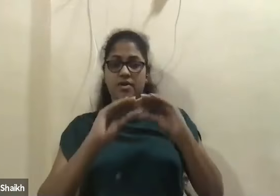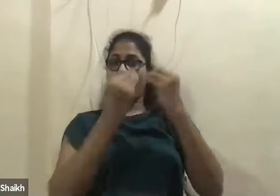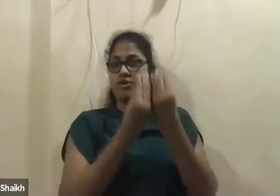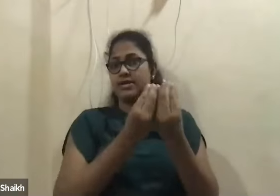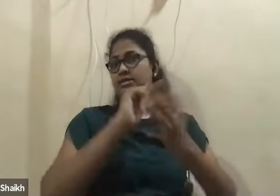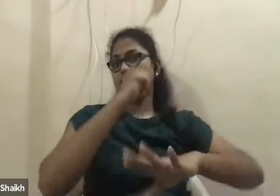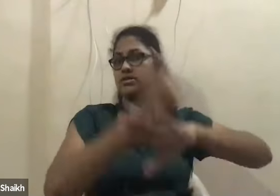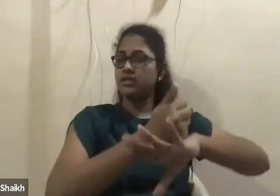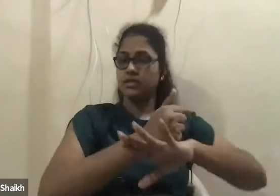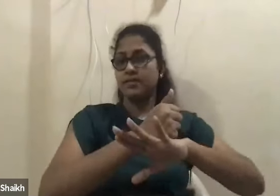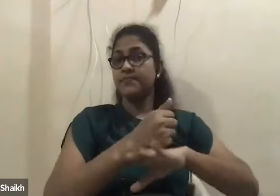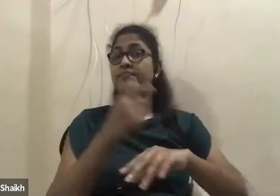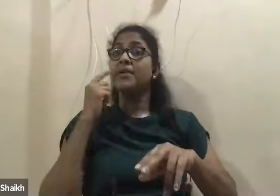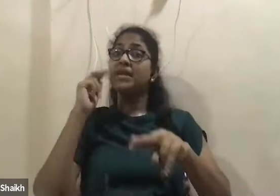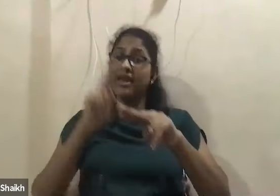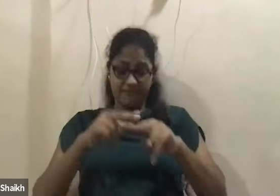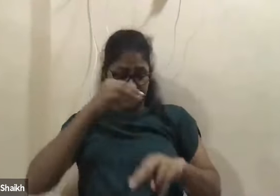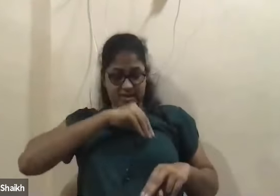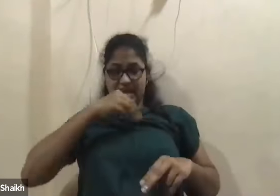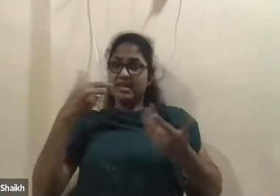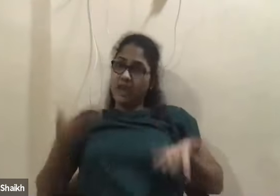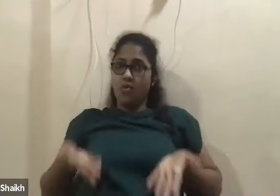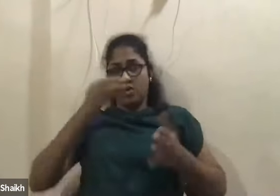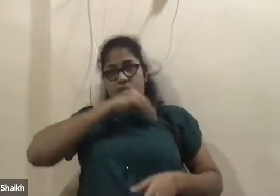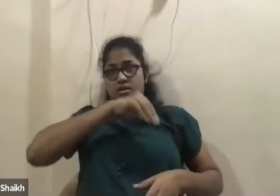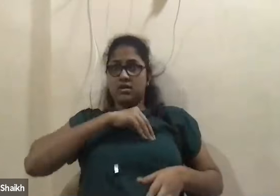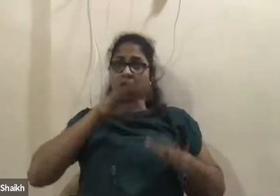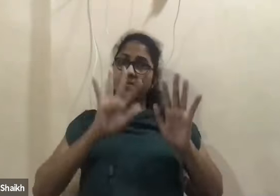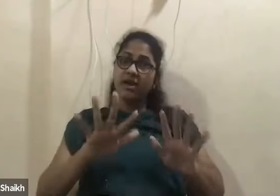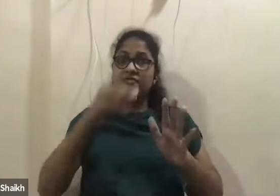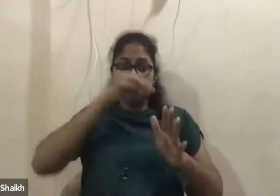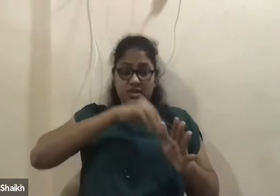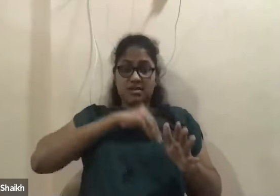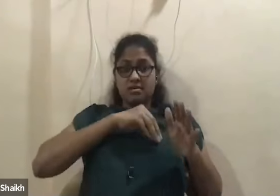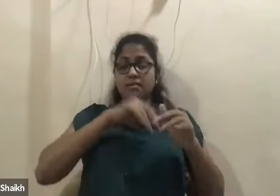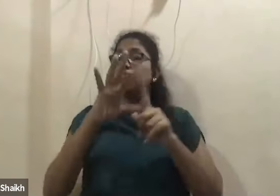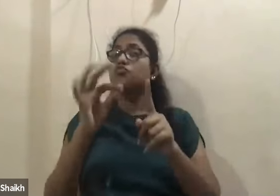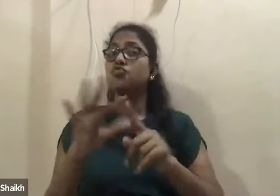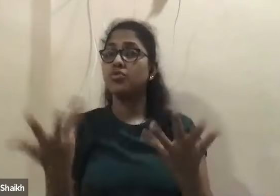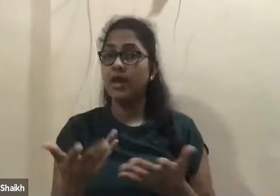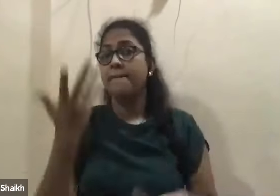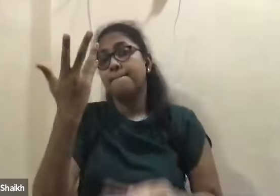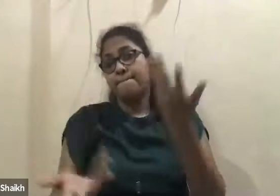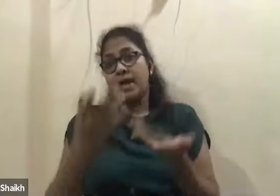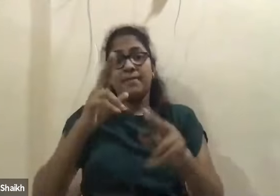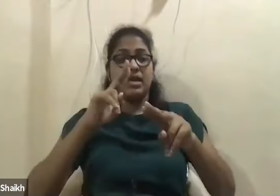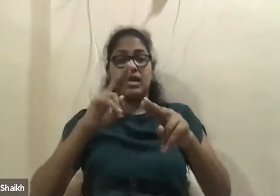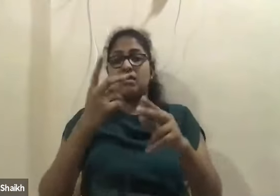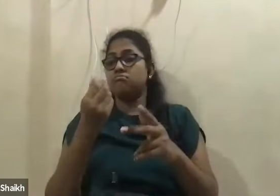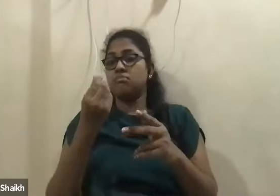when we have an income, so what you are supposed to do then? You should keep a fixed amount in FDs or something and try to get a